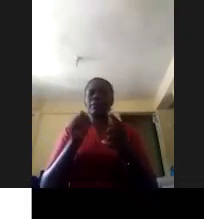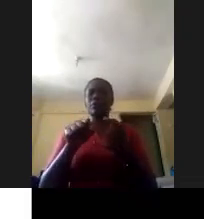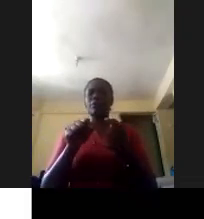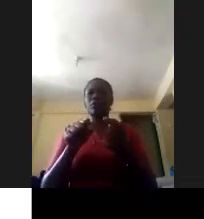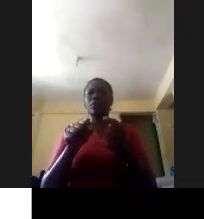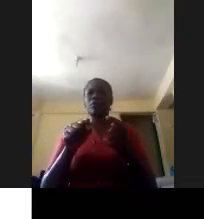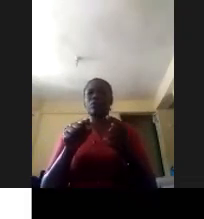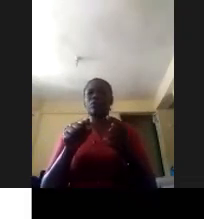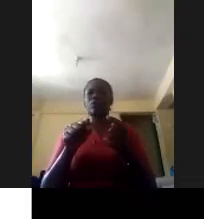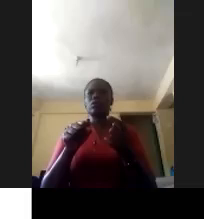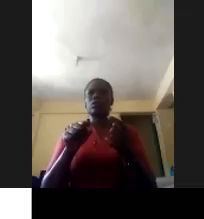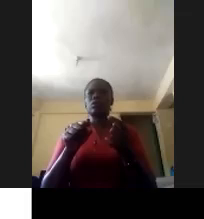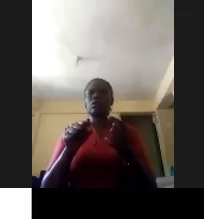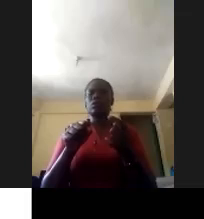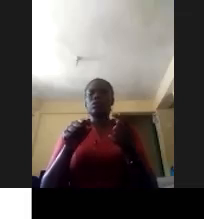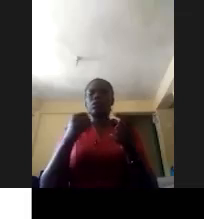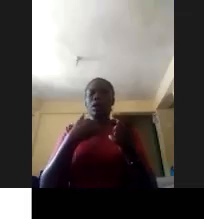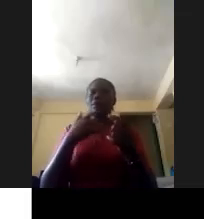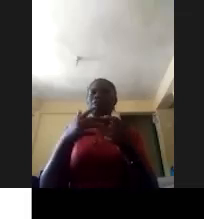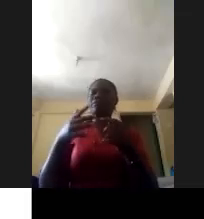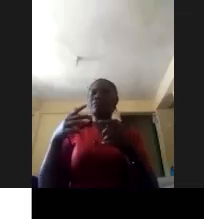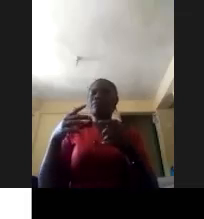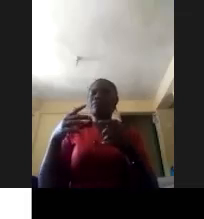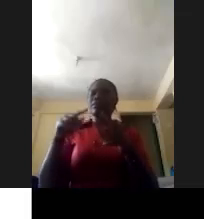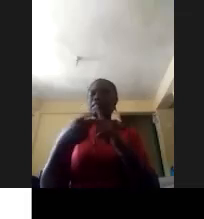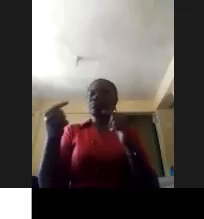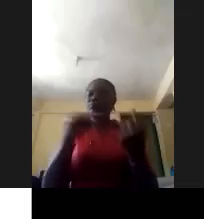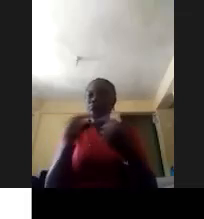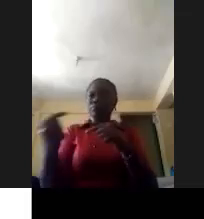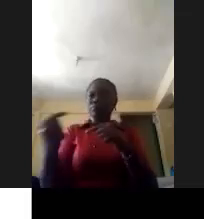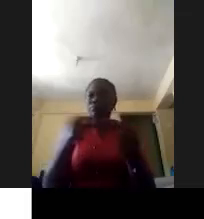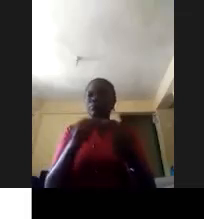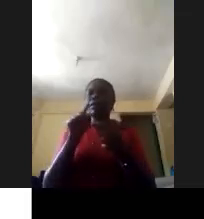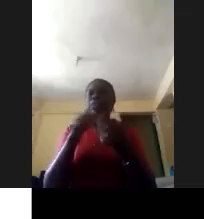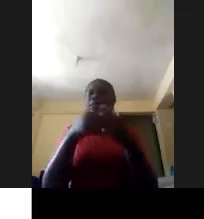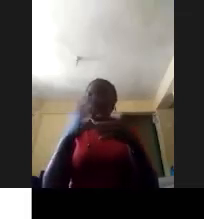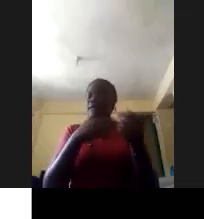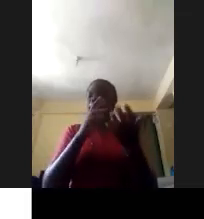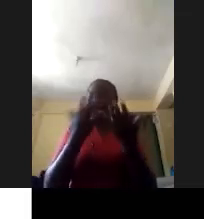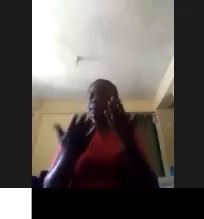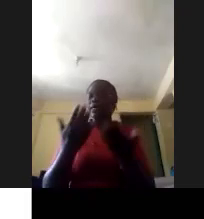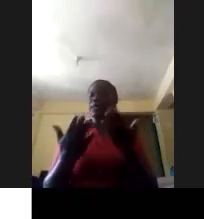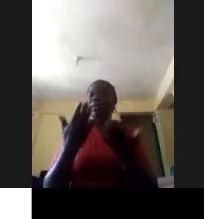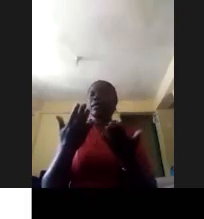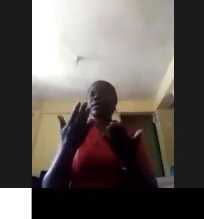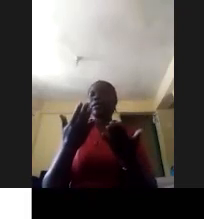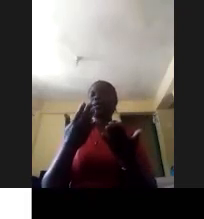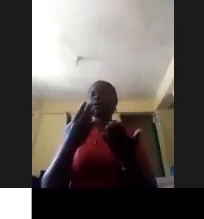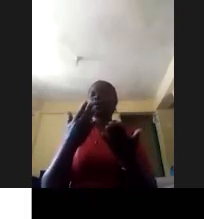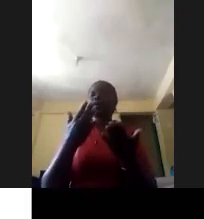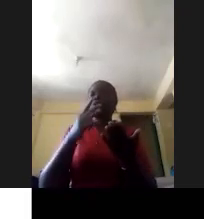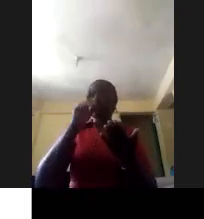you have tantrums. So these again are signs that you're maybe irritable, and it's a